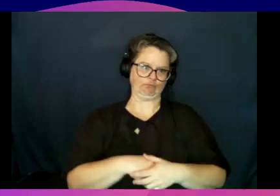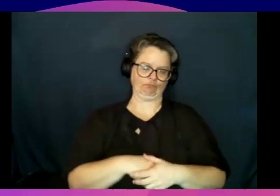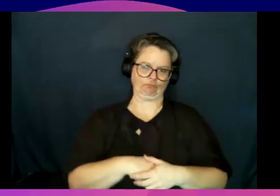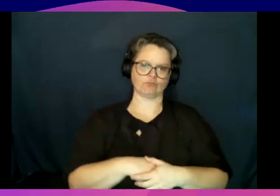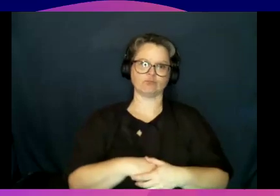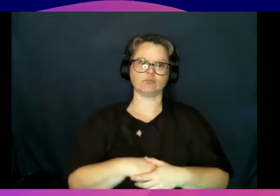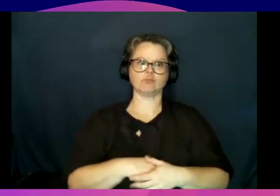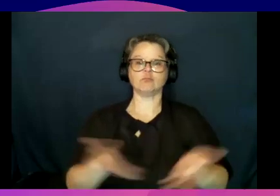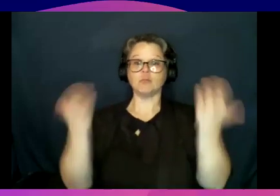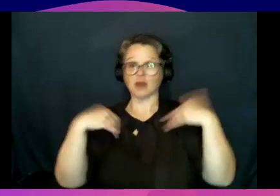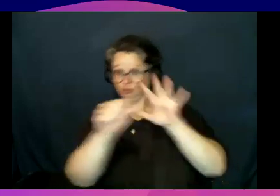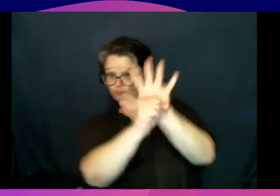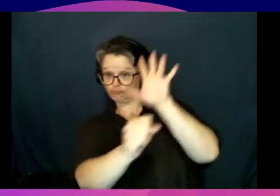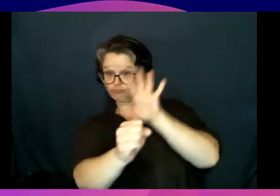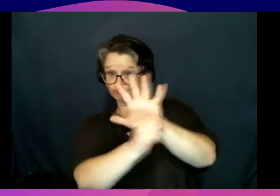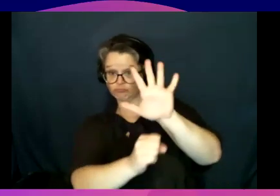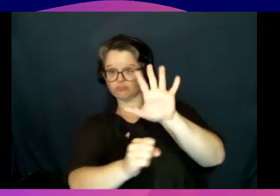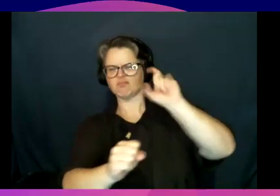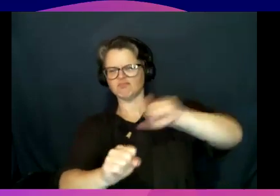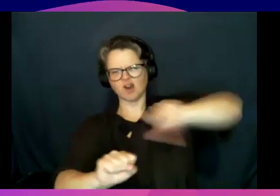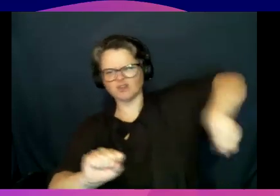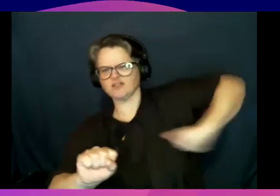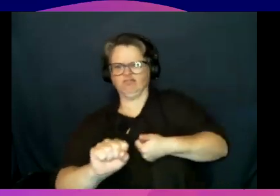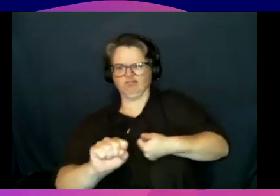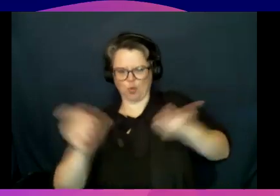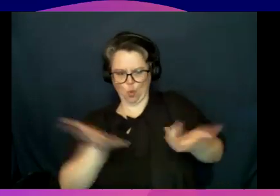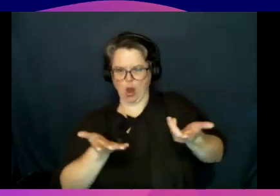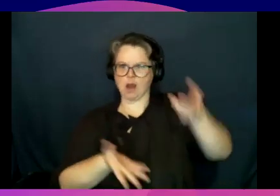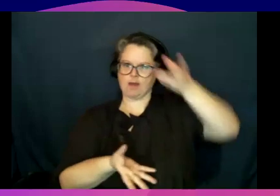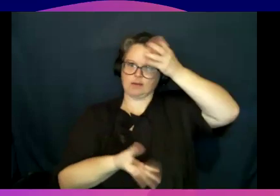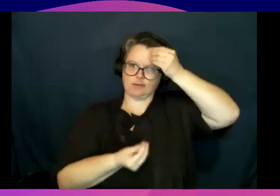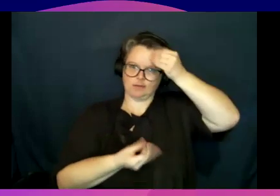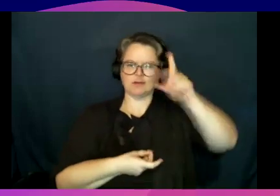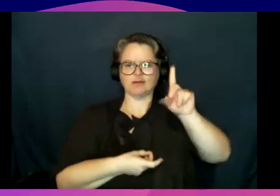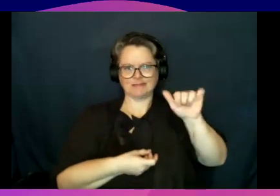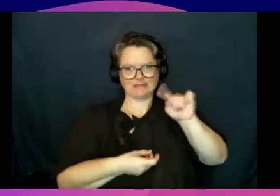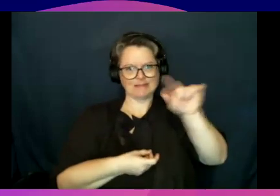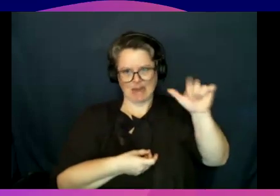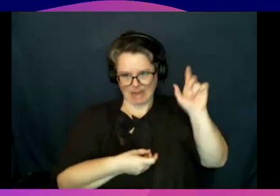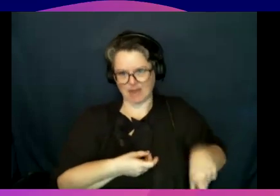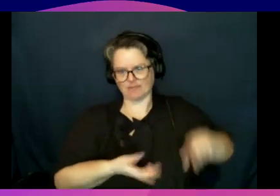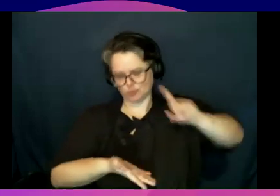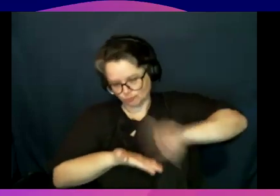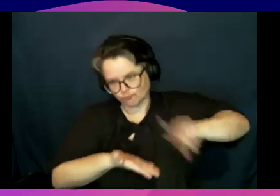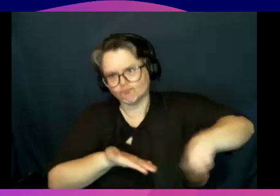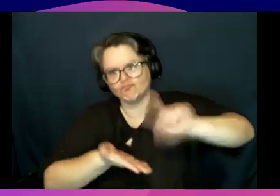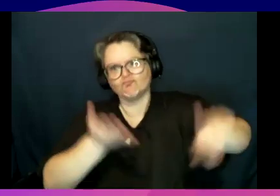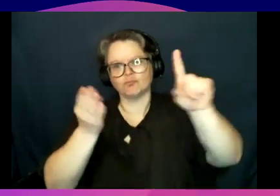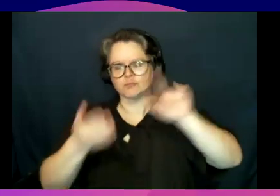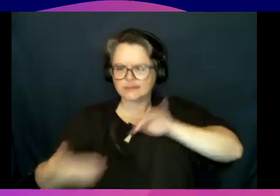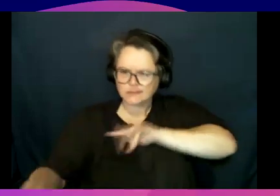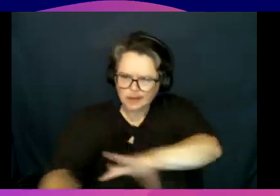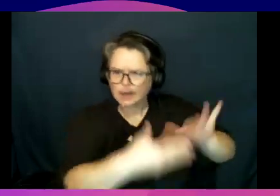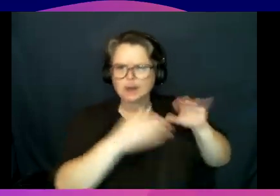support our claims for sure. We also have a GBV worker wellness network, which is a network of